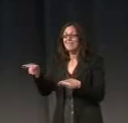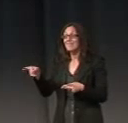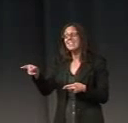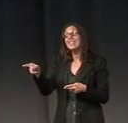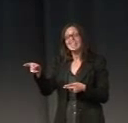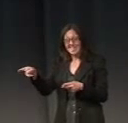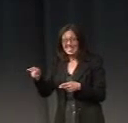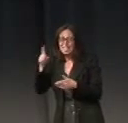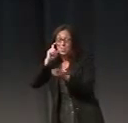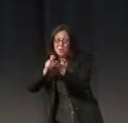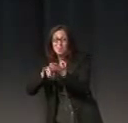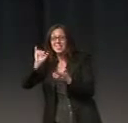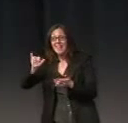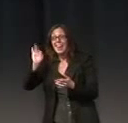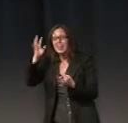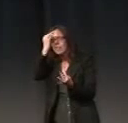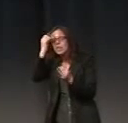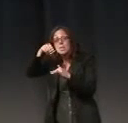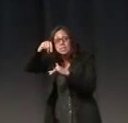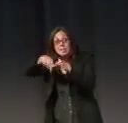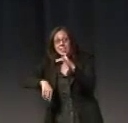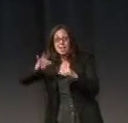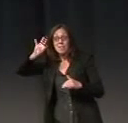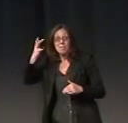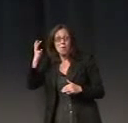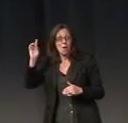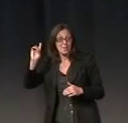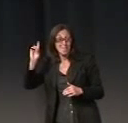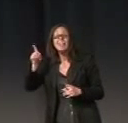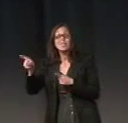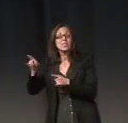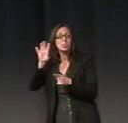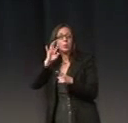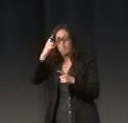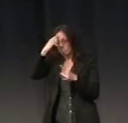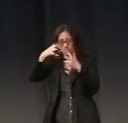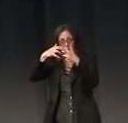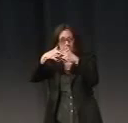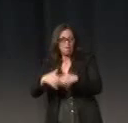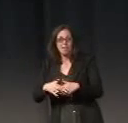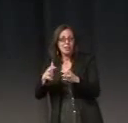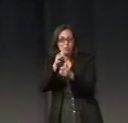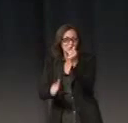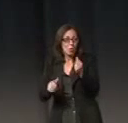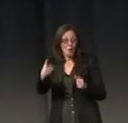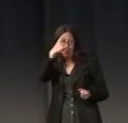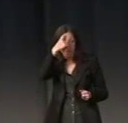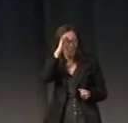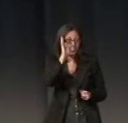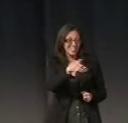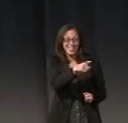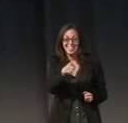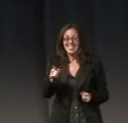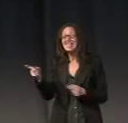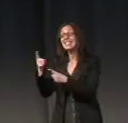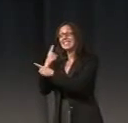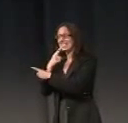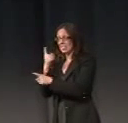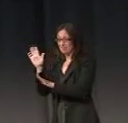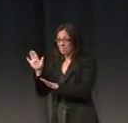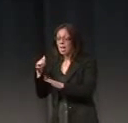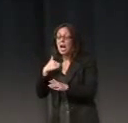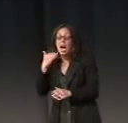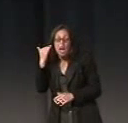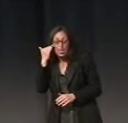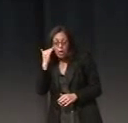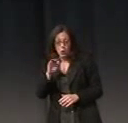fourth dimension. Quote, "There is something I know, which is that the spatial dimension beyond the big three